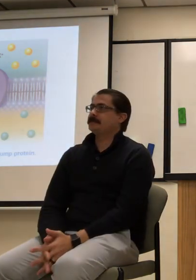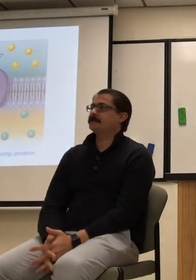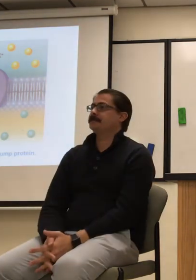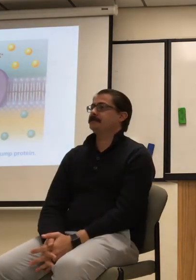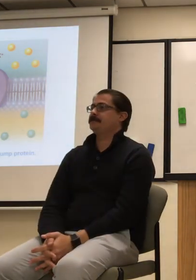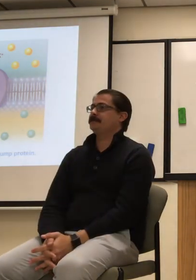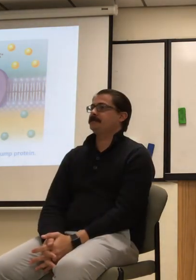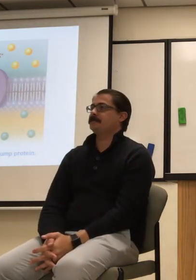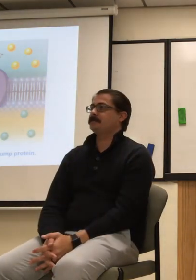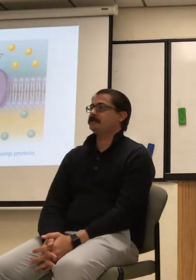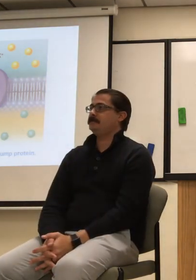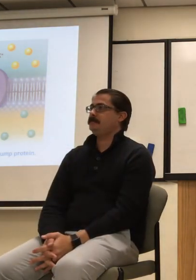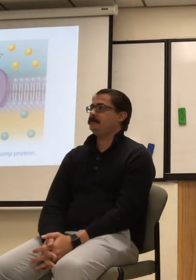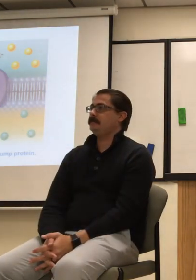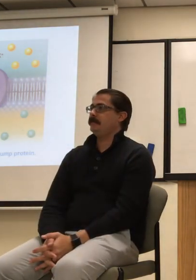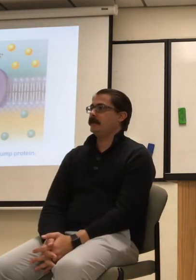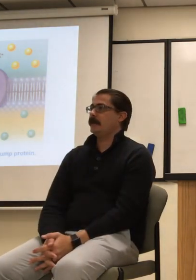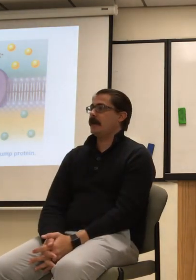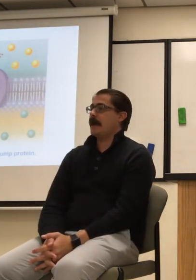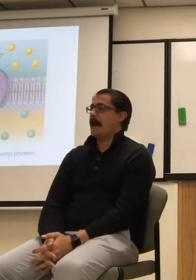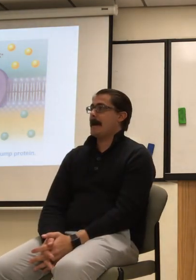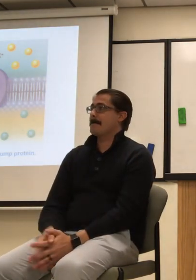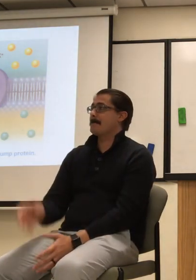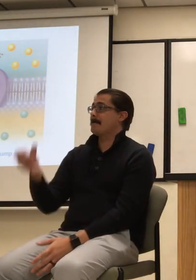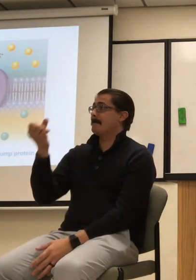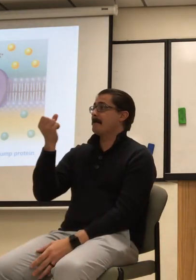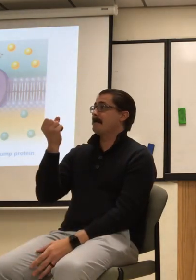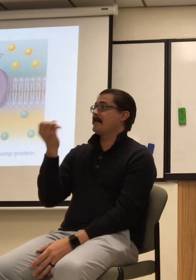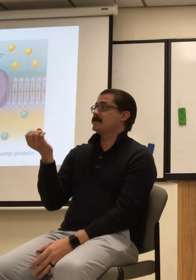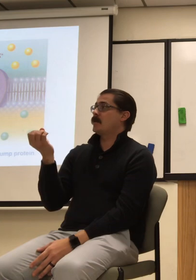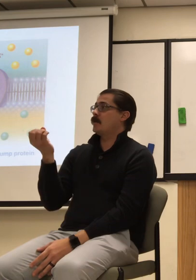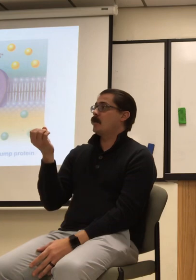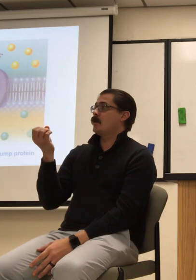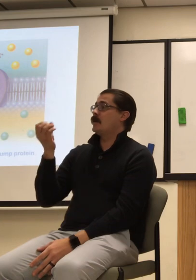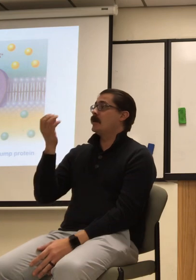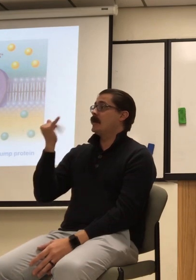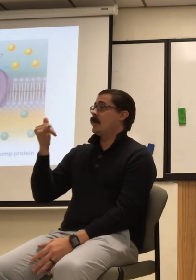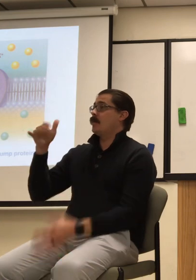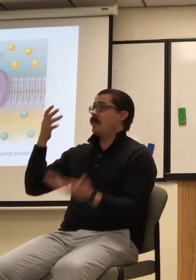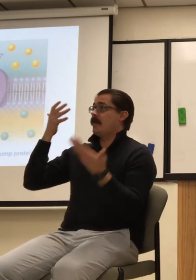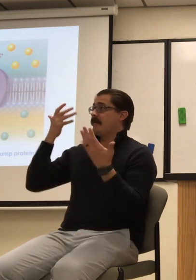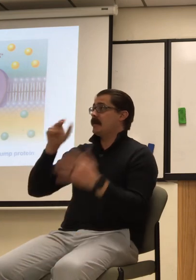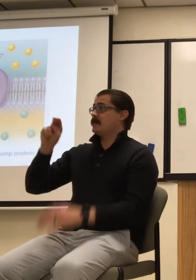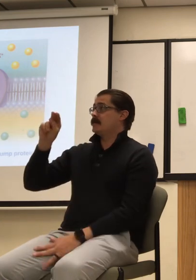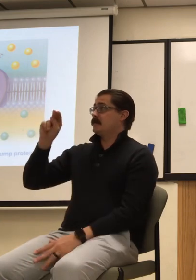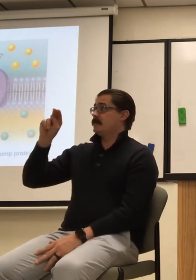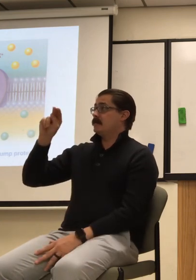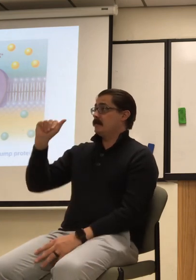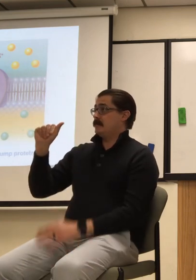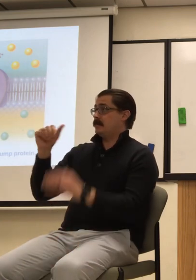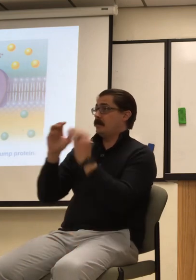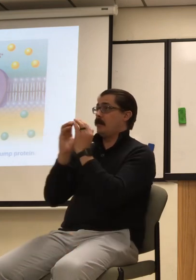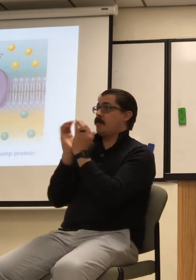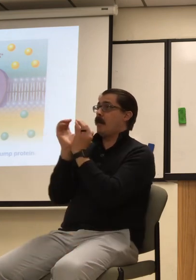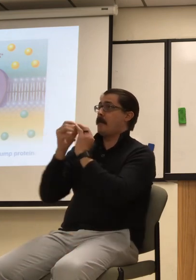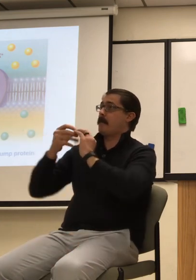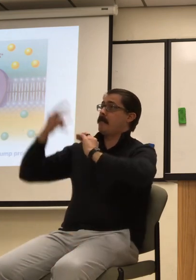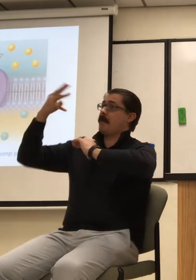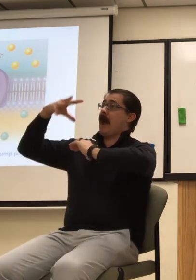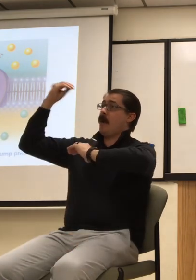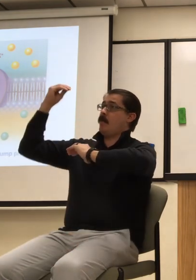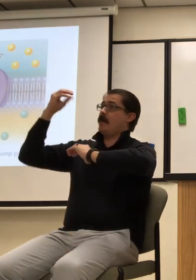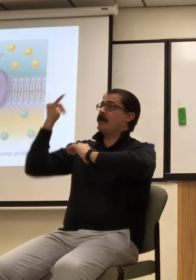Okay. So you're able to load two potassiums at this